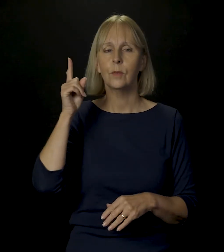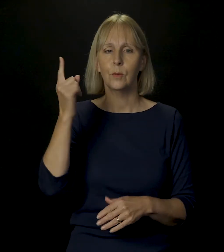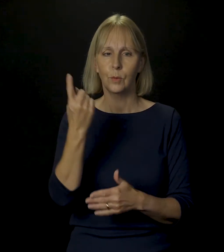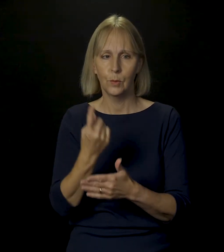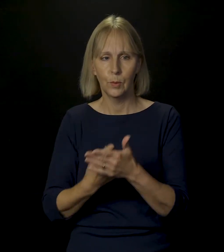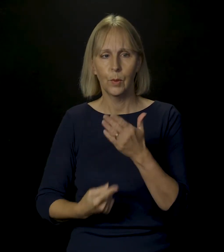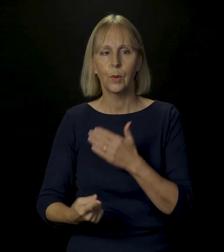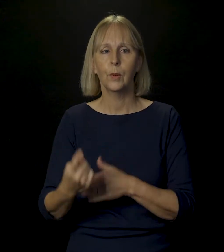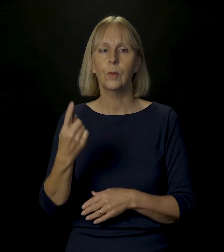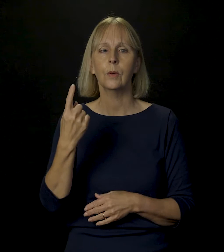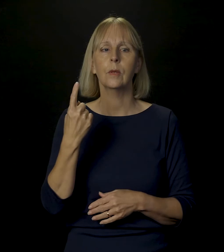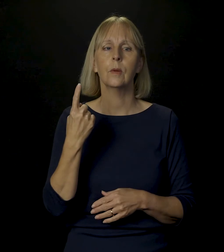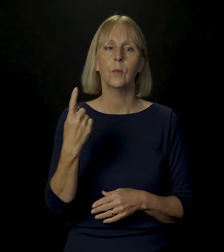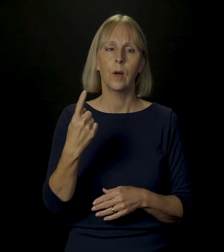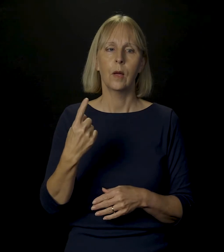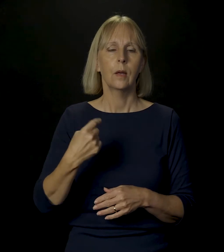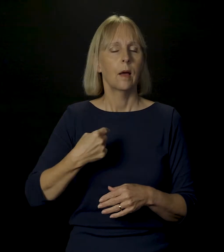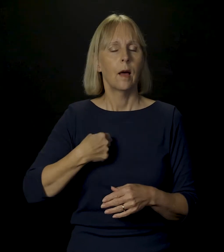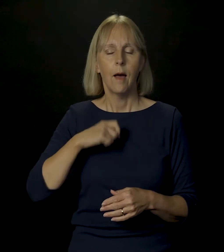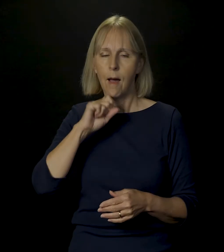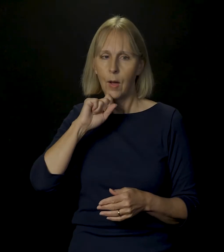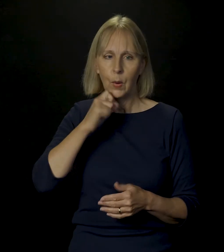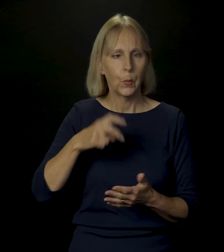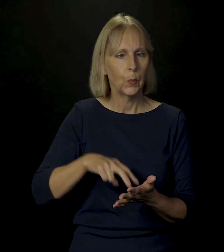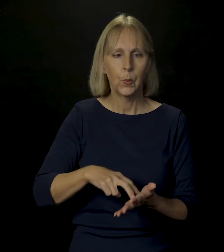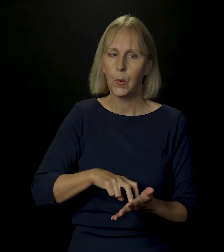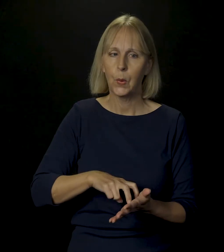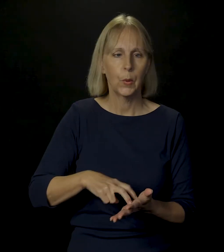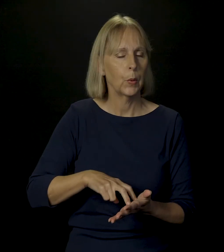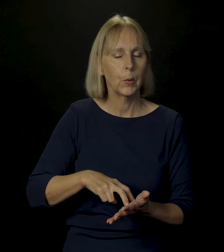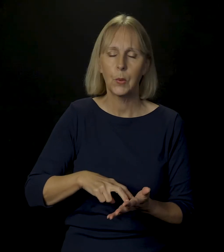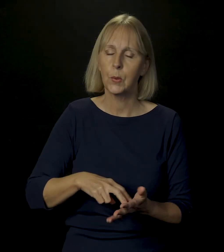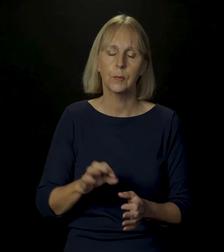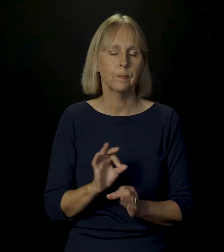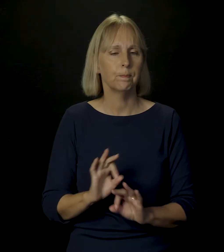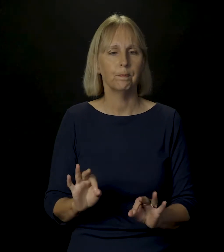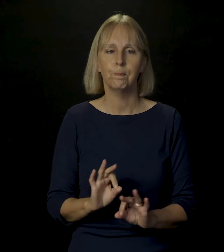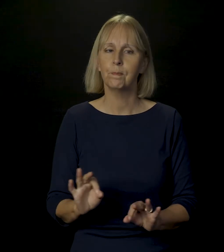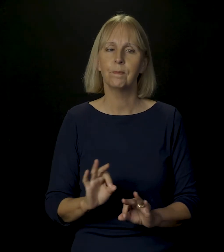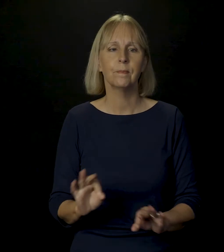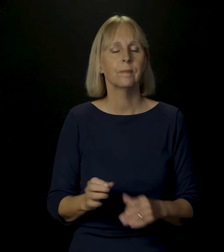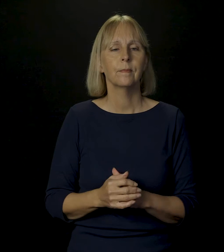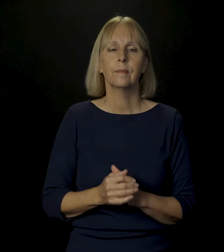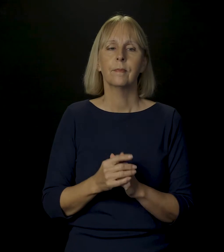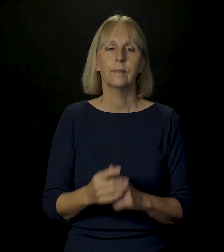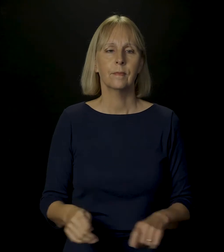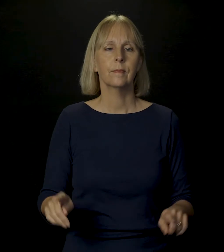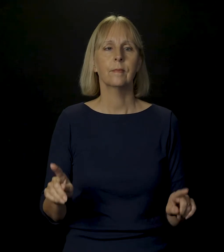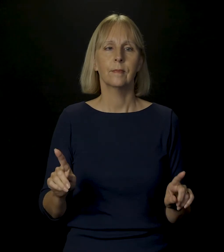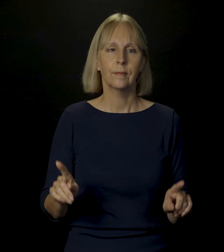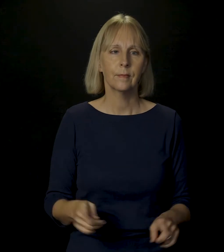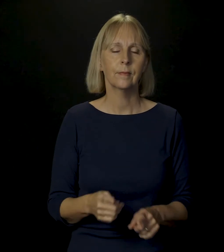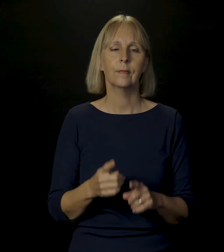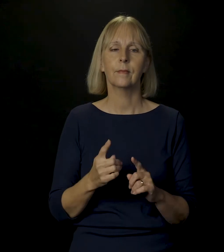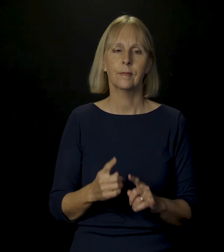My Trust In You Alone Home And I Will